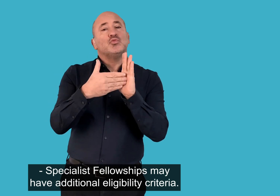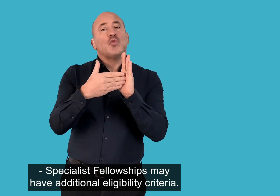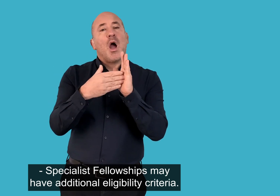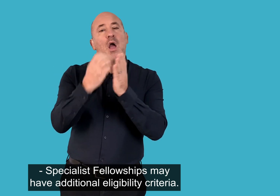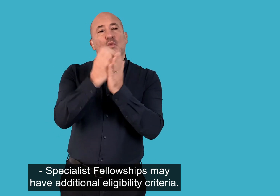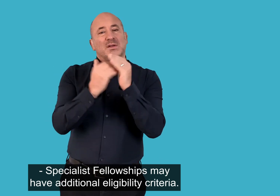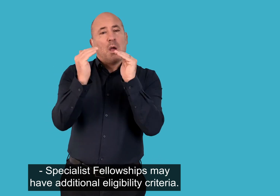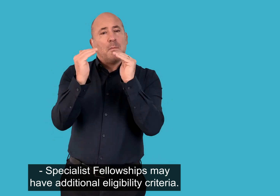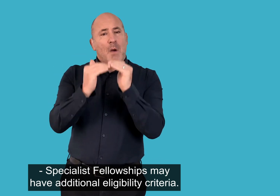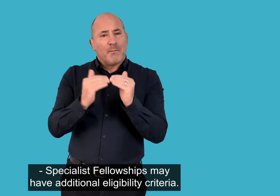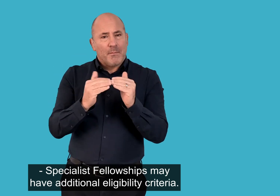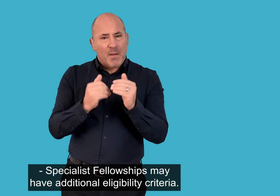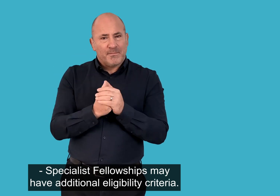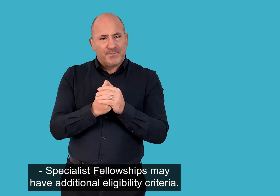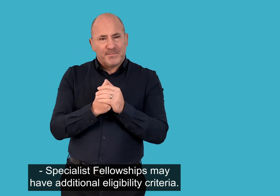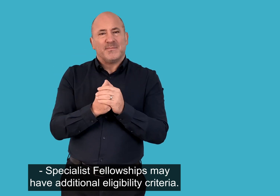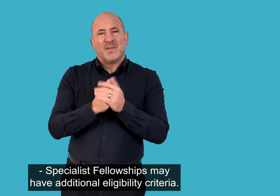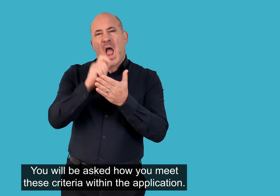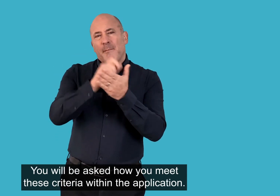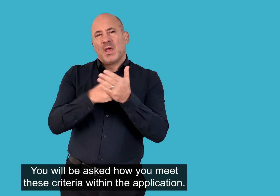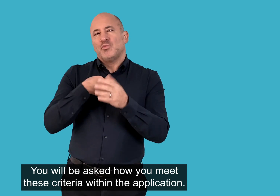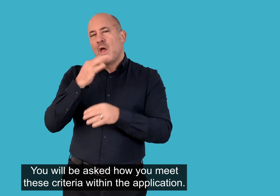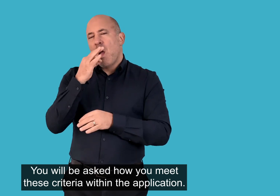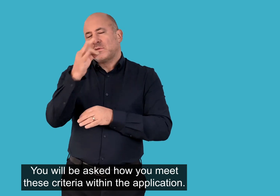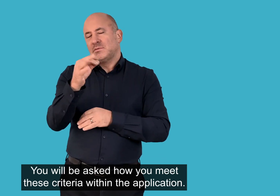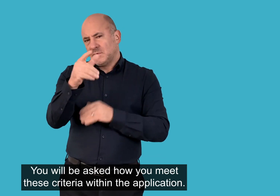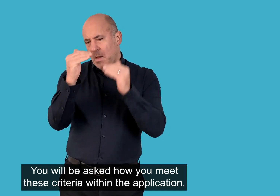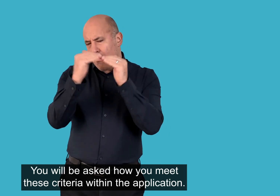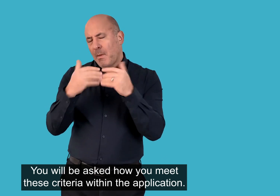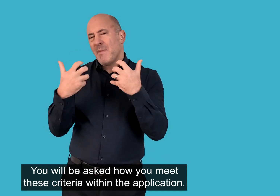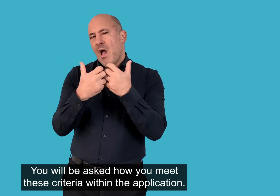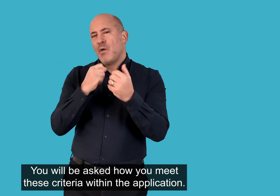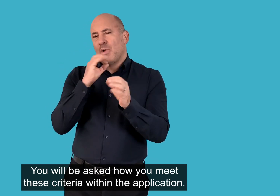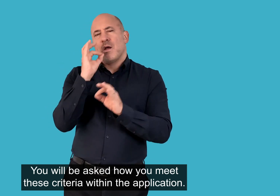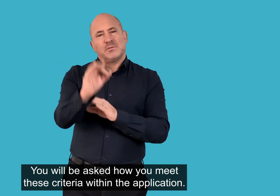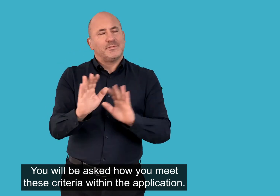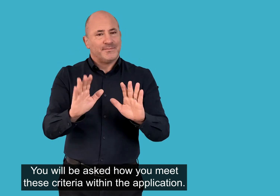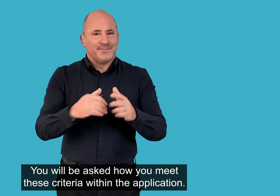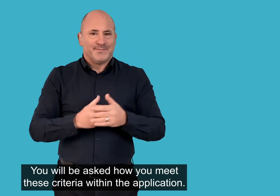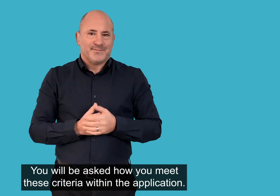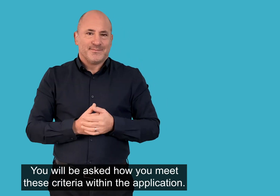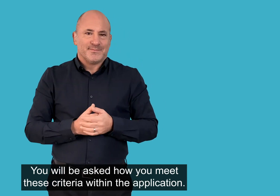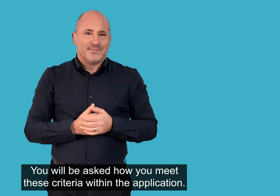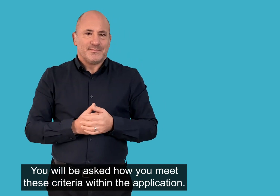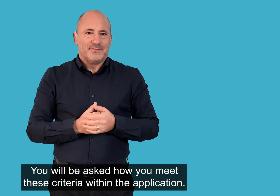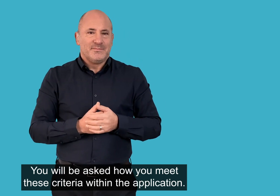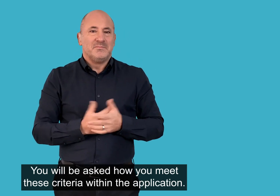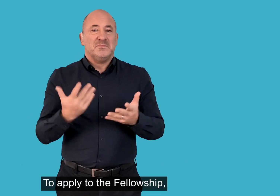have additional eligibility criteria. You will be asked how you meet these criteria within the application.